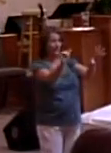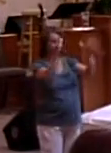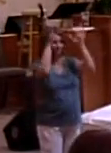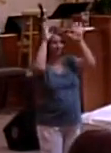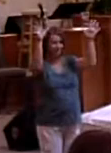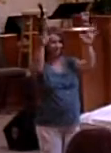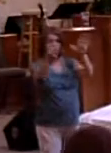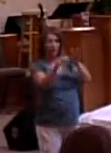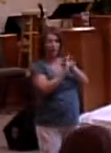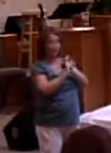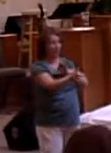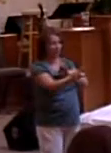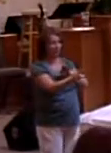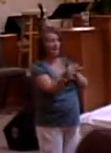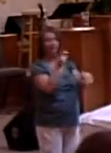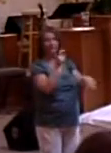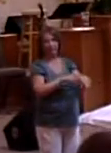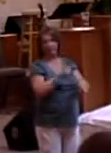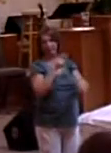running, it's time.